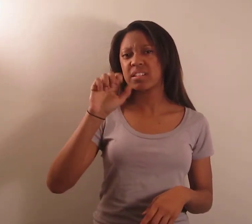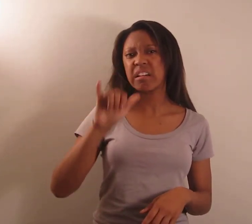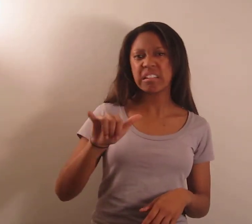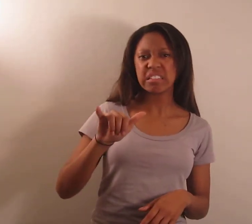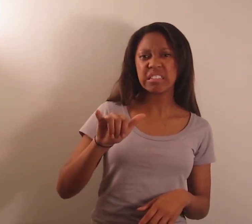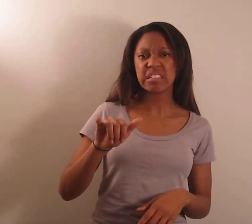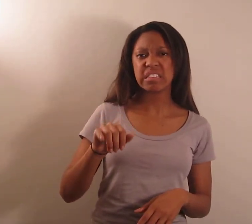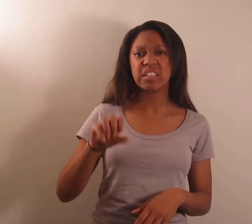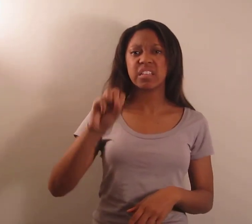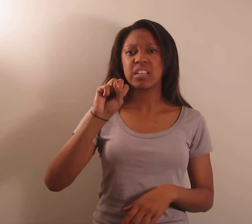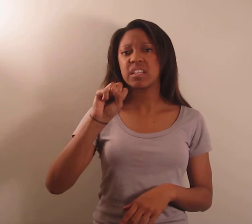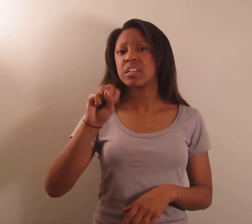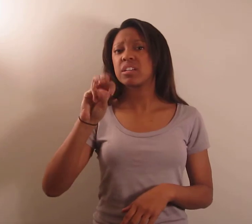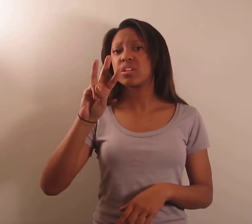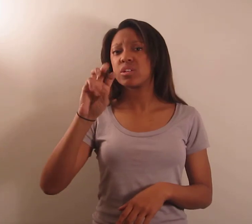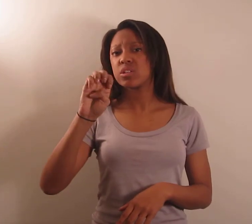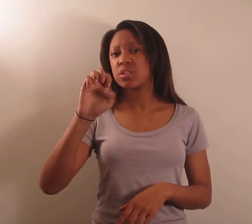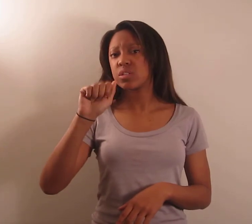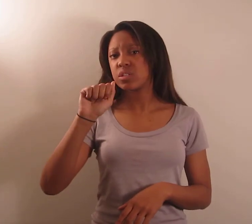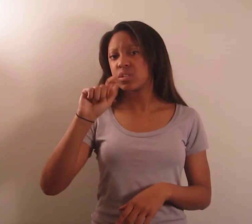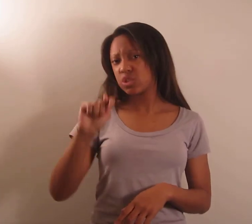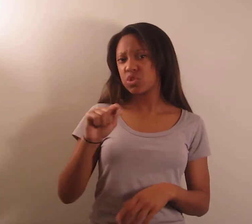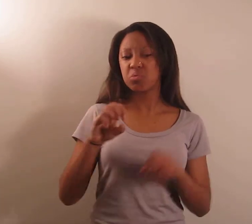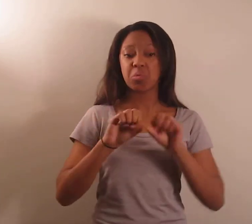rooms. Triangle was a plum.